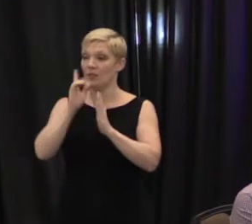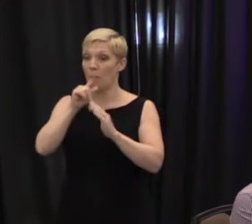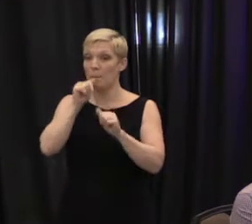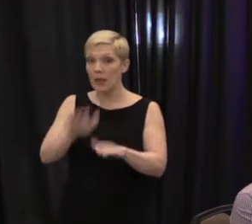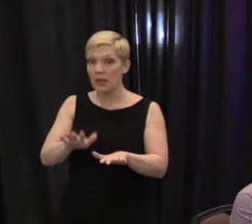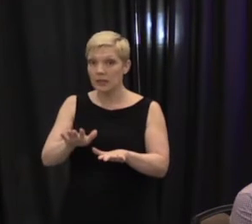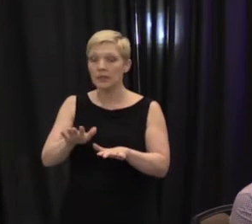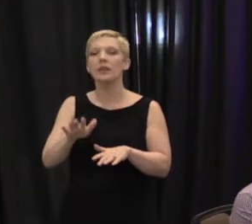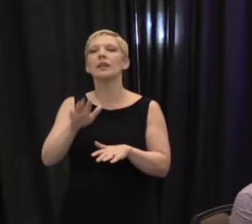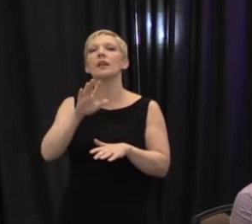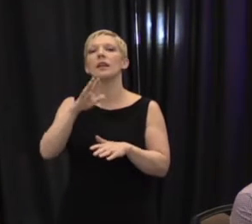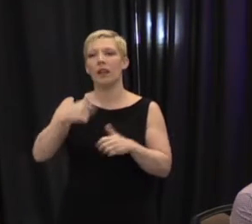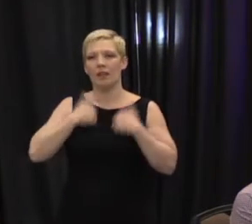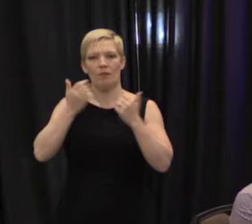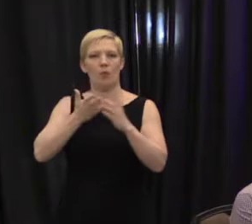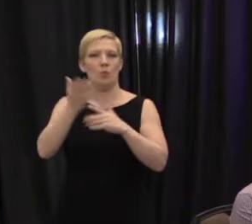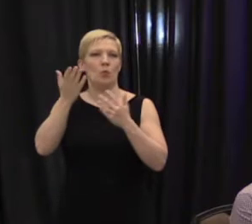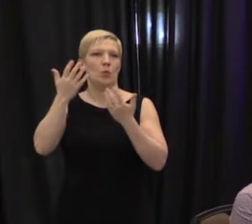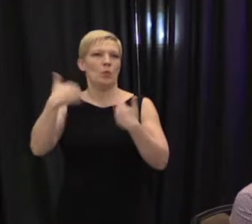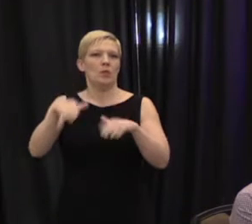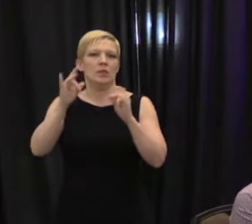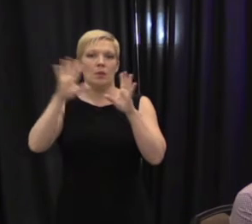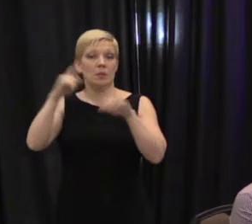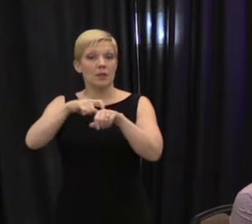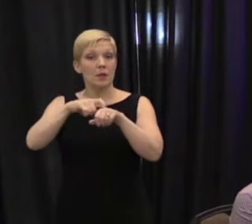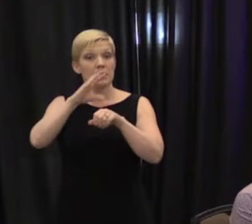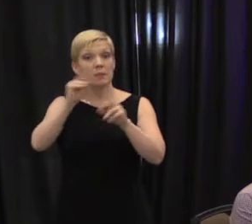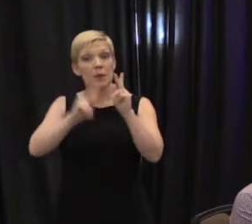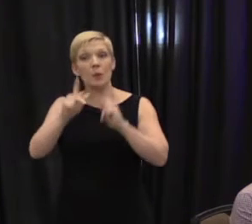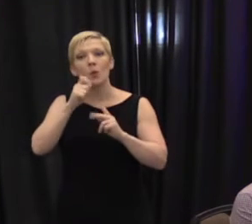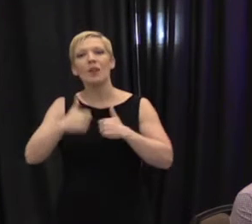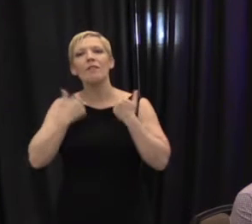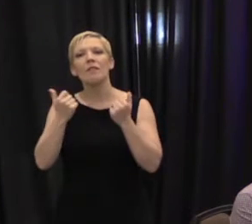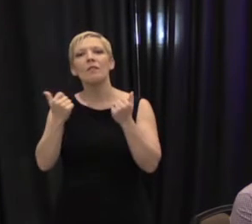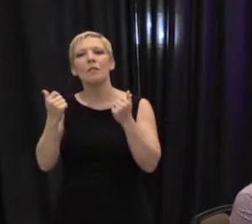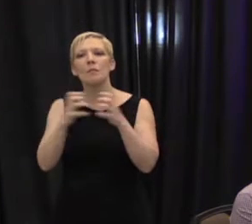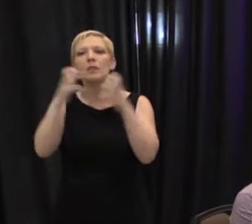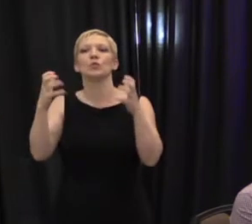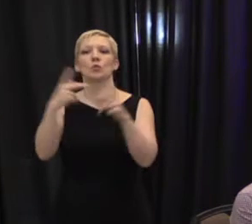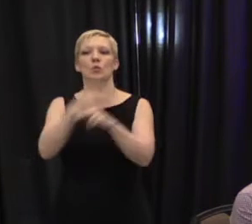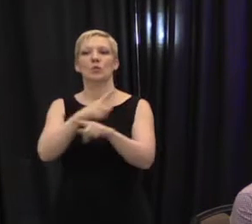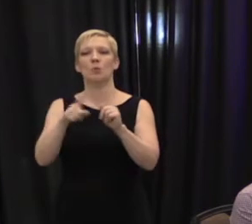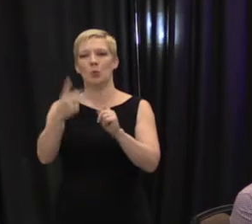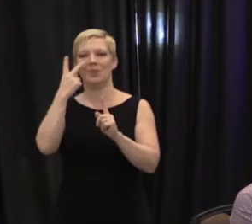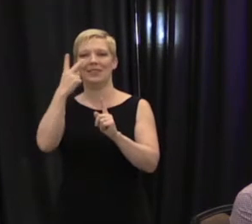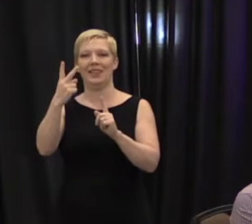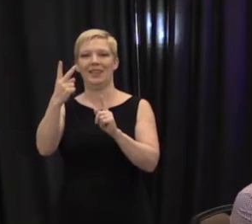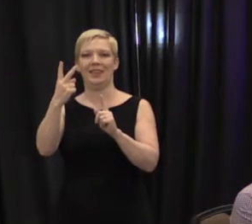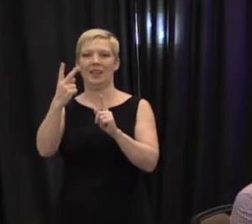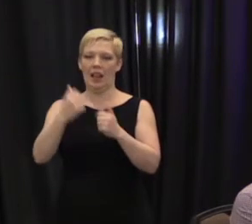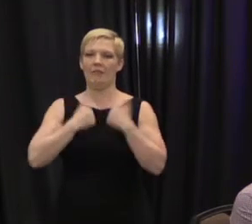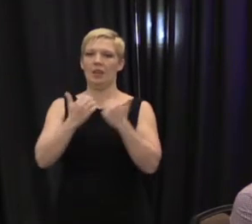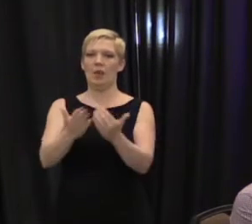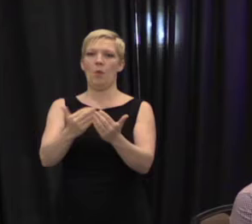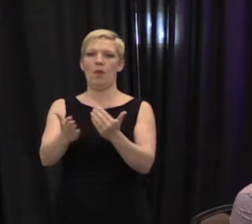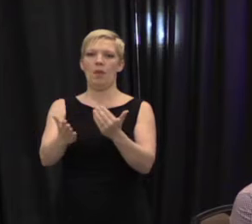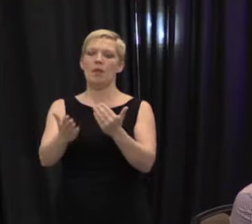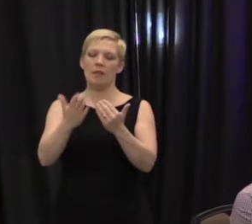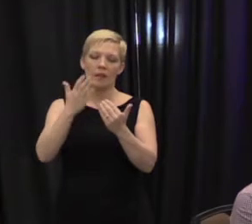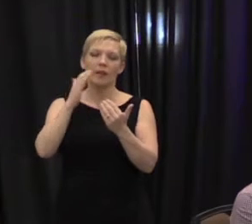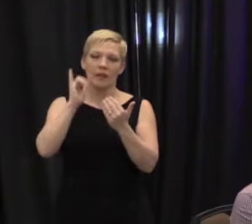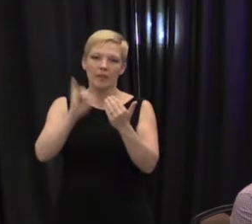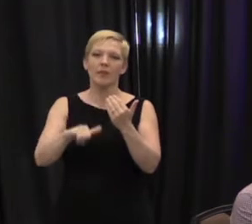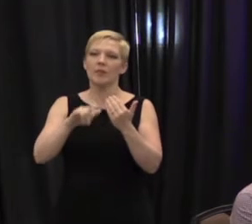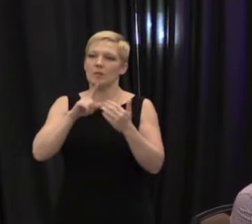says, I lived through such terrible times, and there are people who live through much worse, but you see them living anyway. When they're more spirit than body, more sores